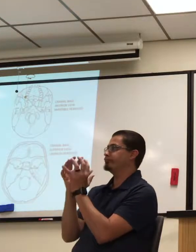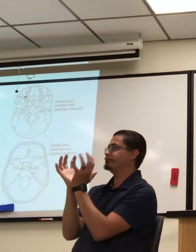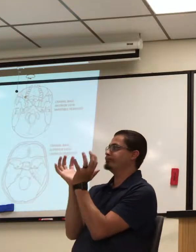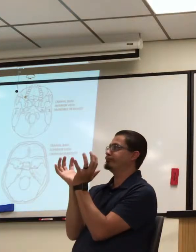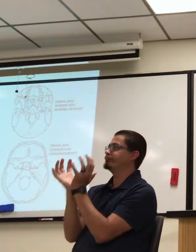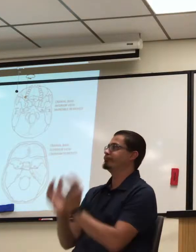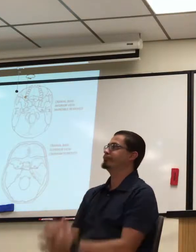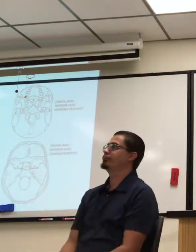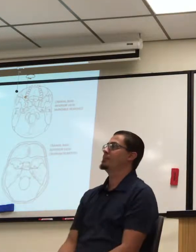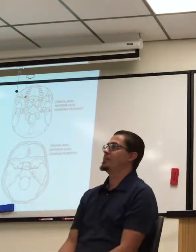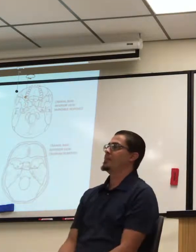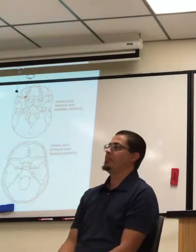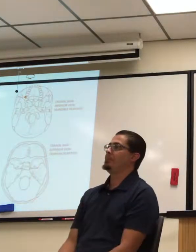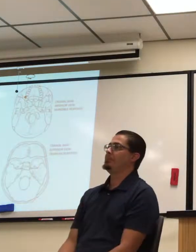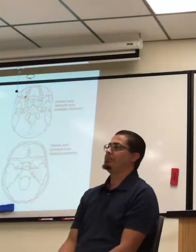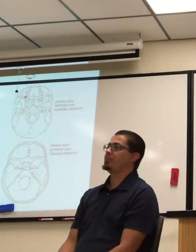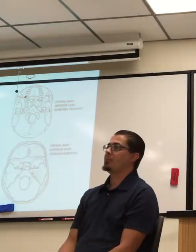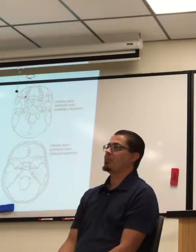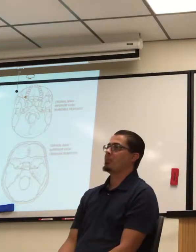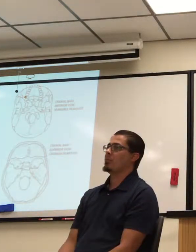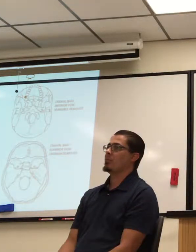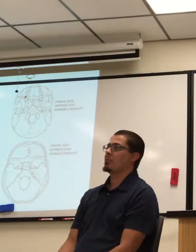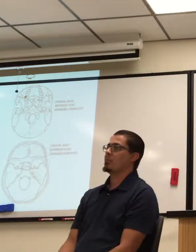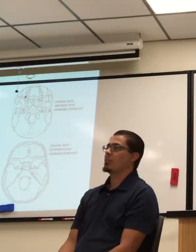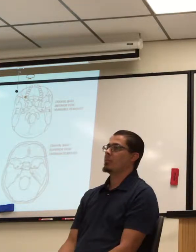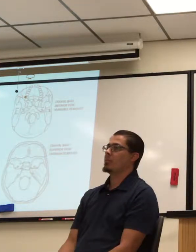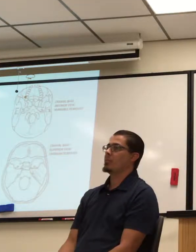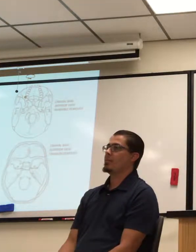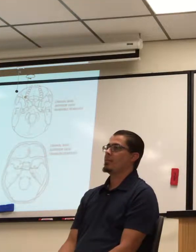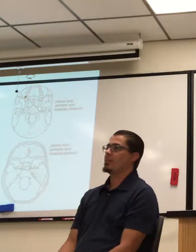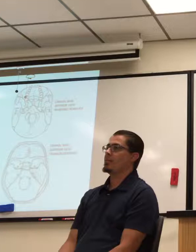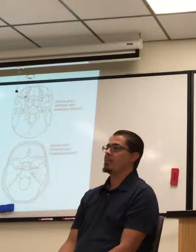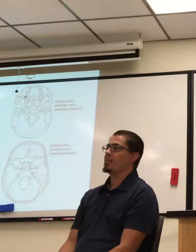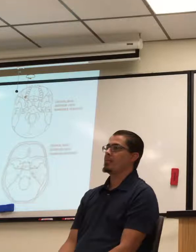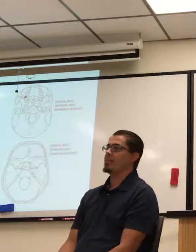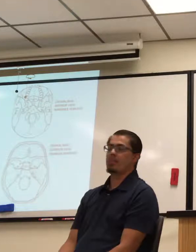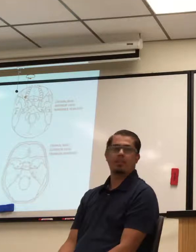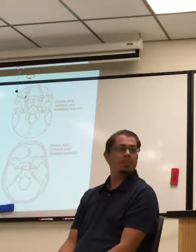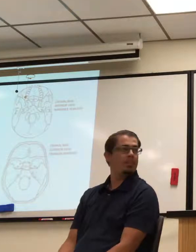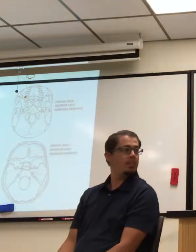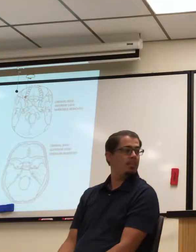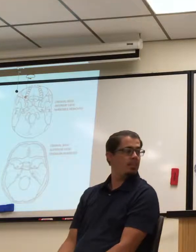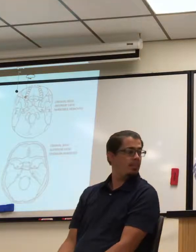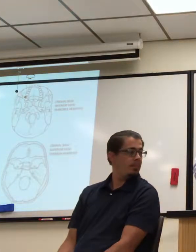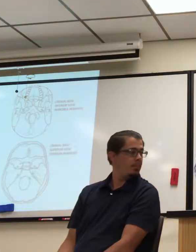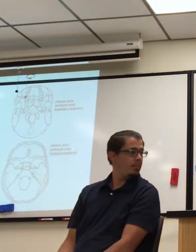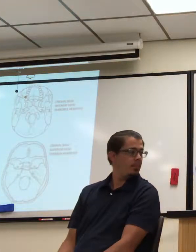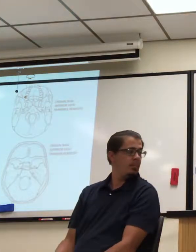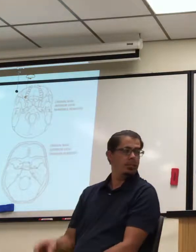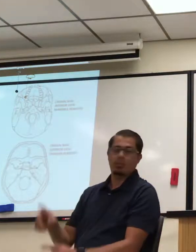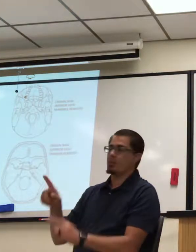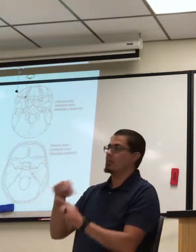Now, it's been done for you. When you work with our skulls in the lab,